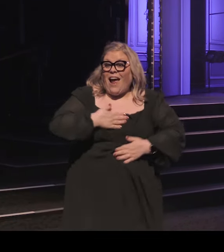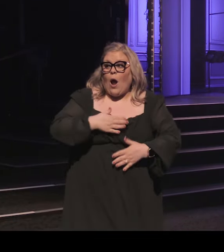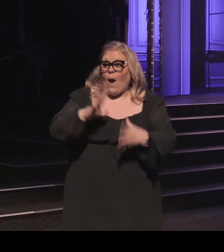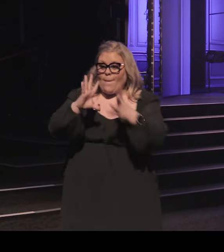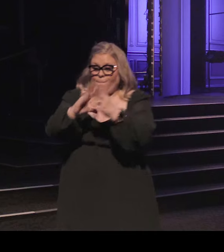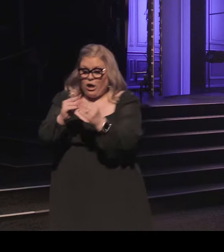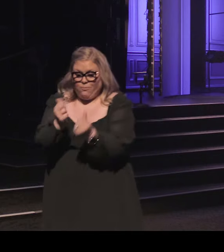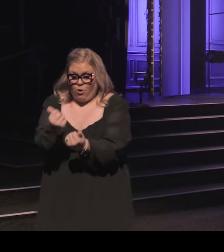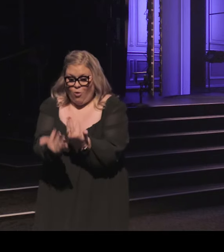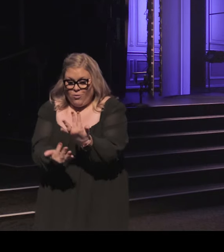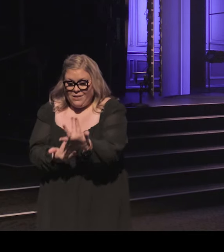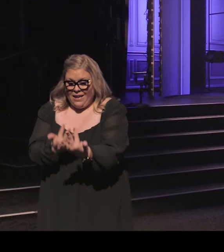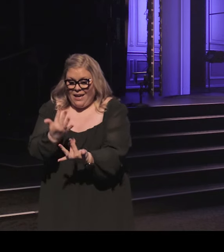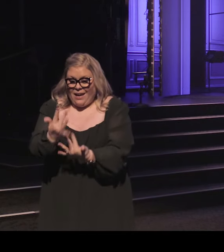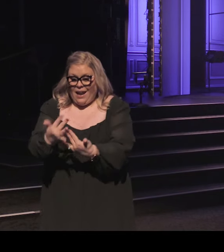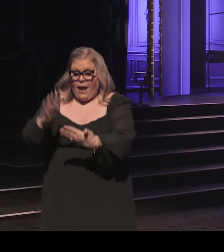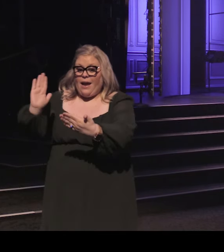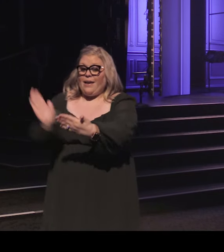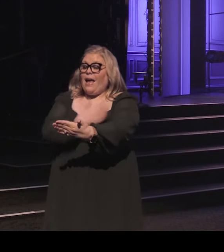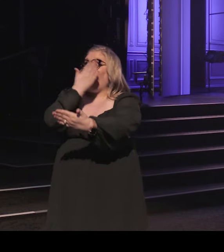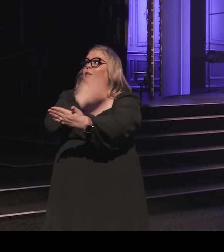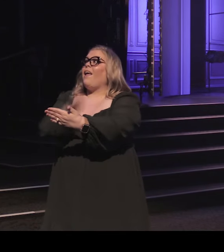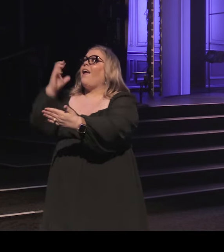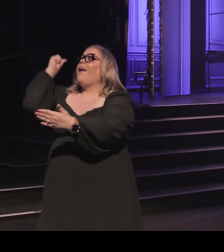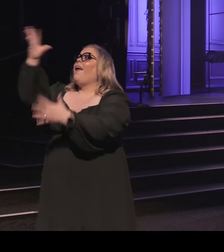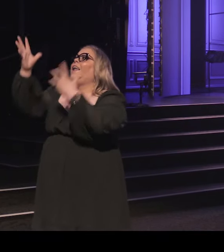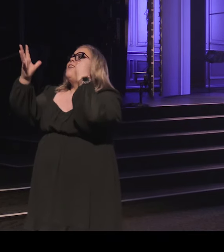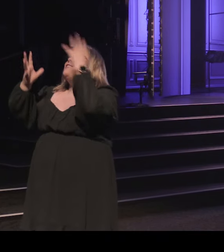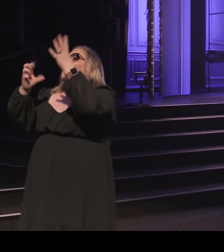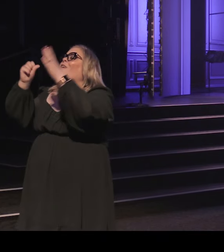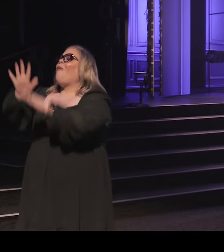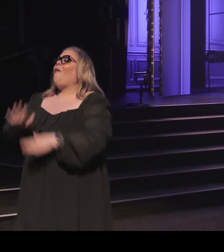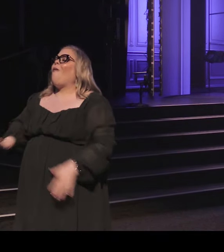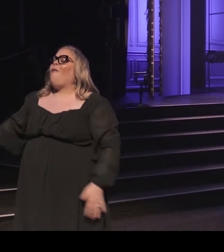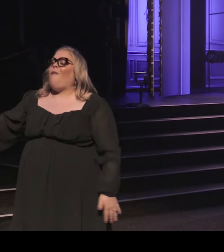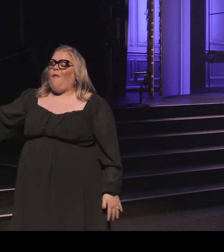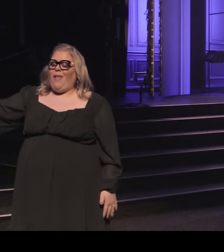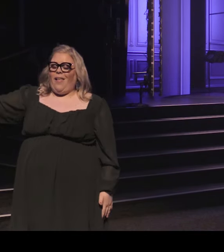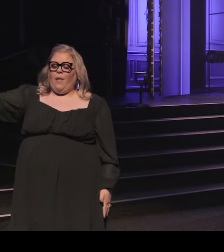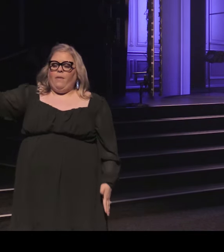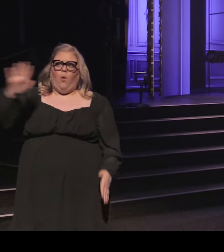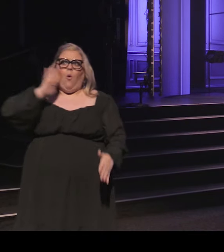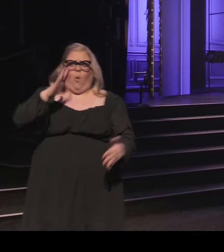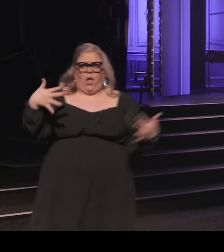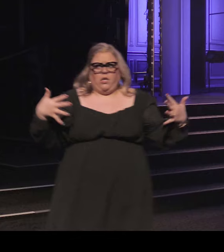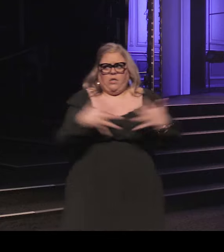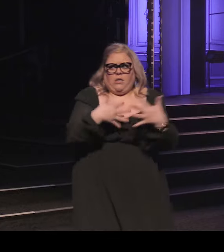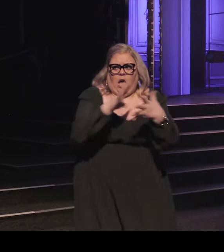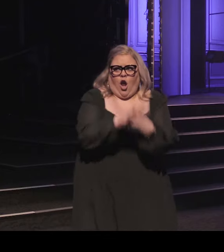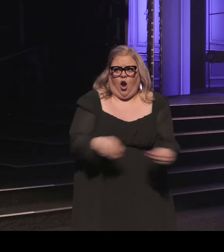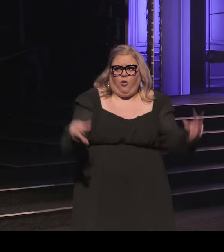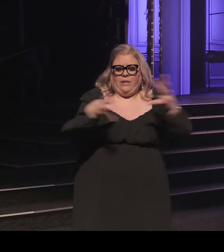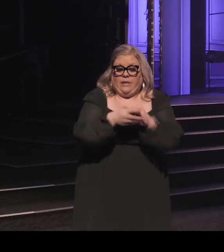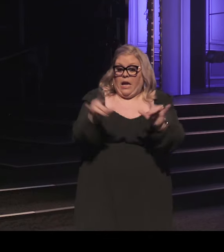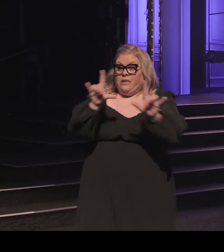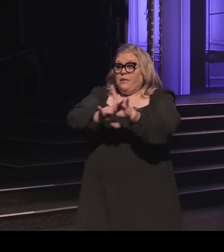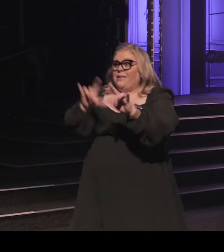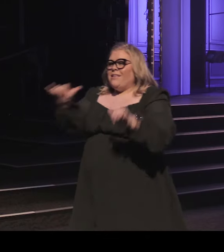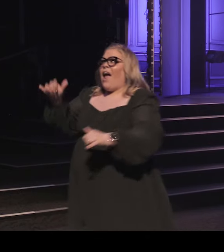And marshmallows for toasting and caroling out in the snow. There'll be scary ghost stories